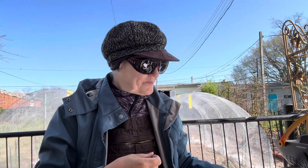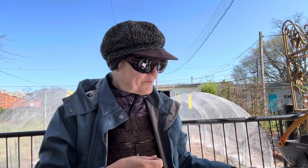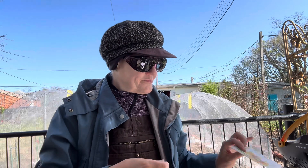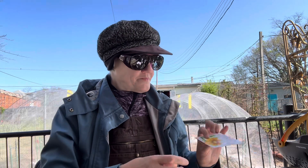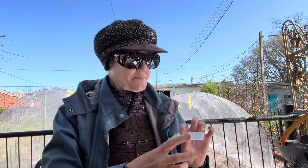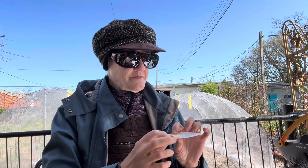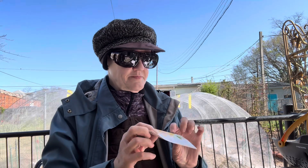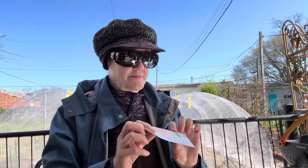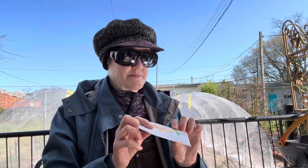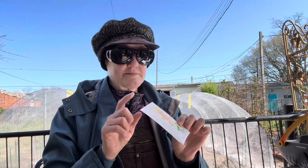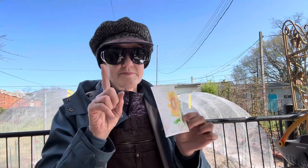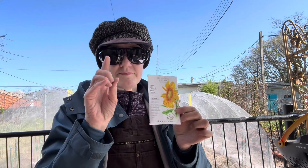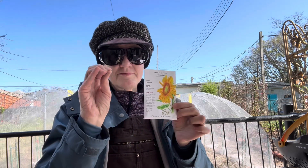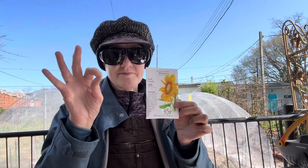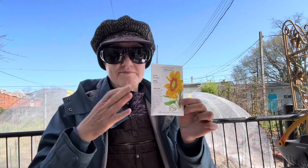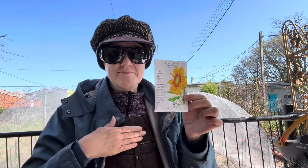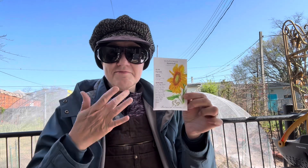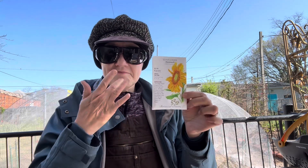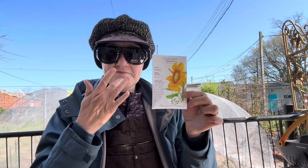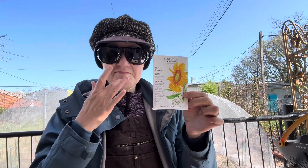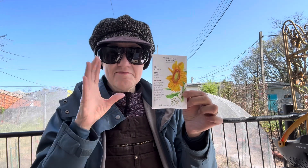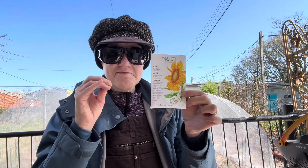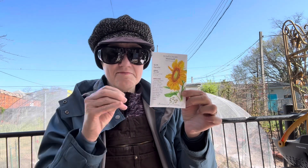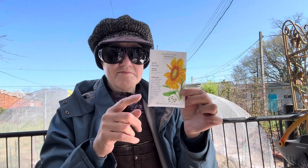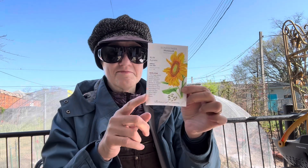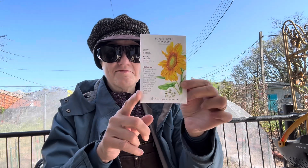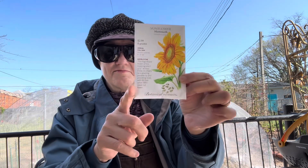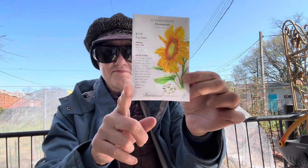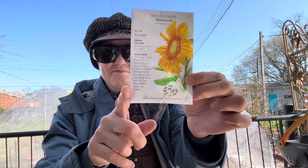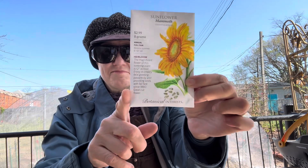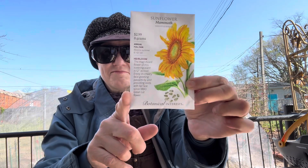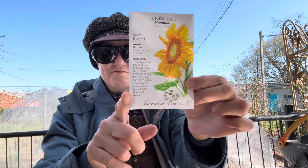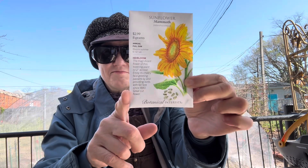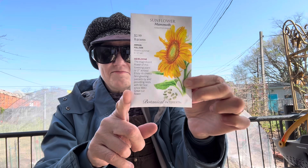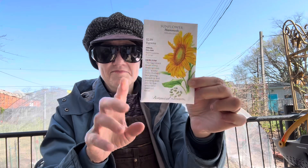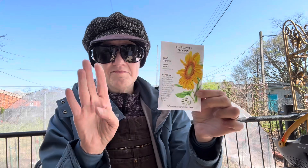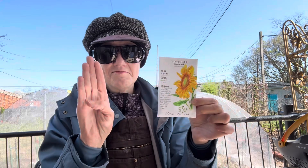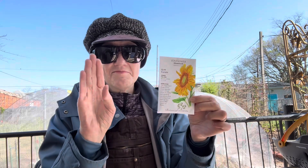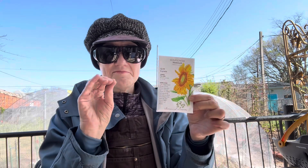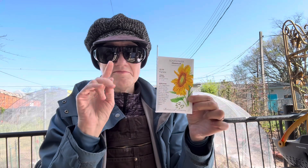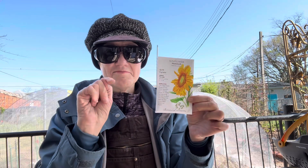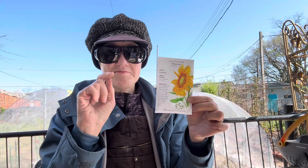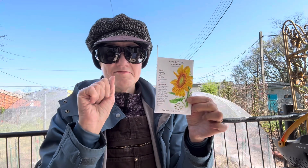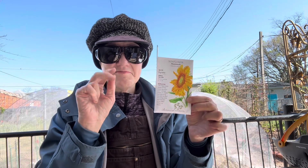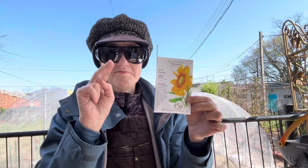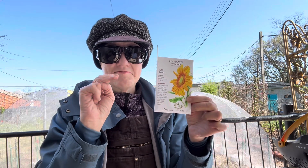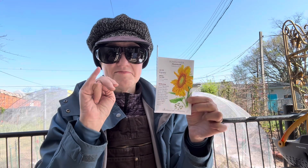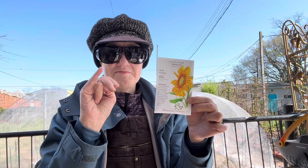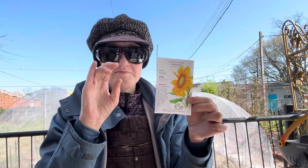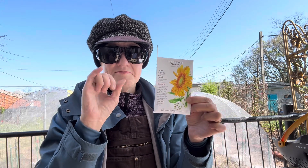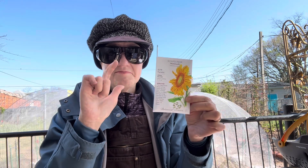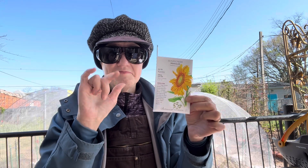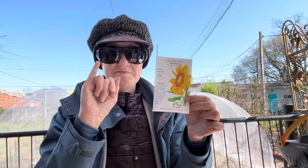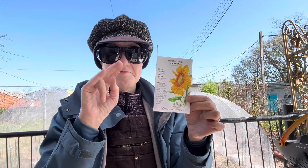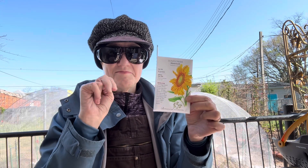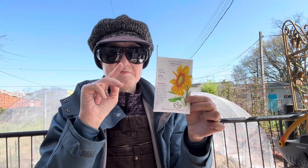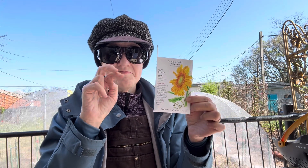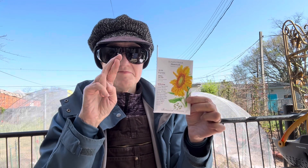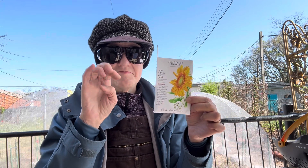this year I bought my Mammoth sunflower seeds from one of my favorite companies, Botanical